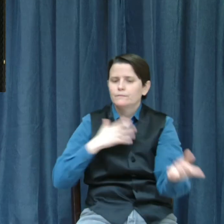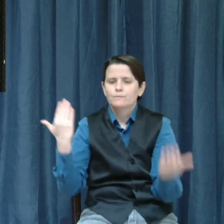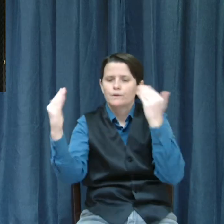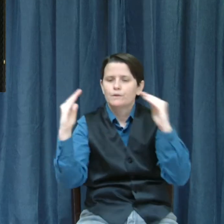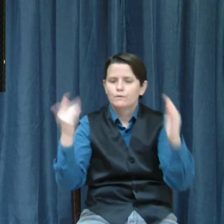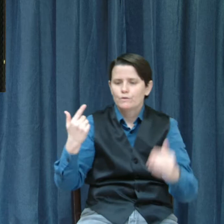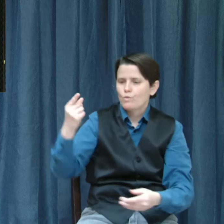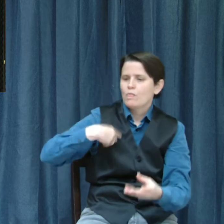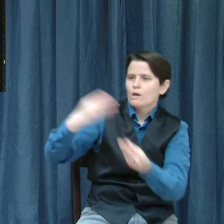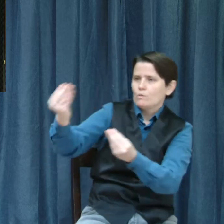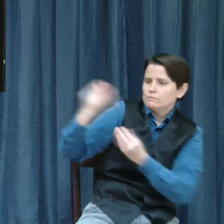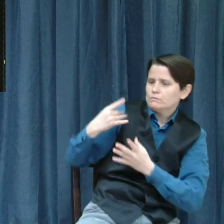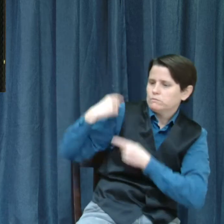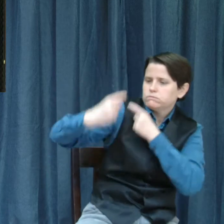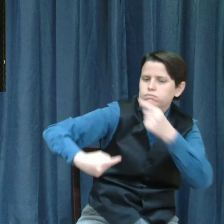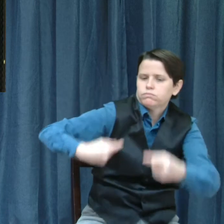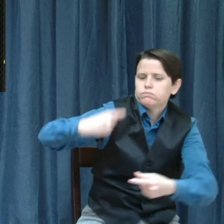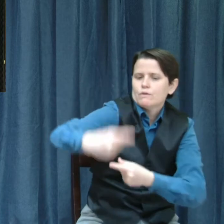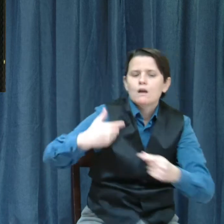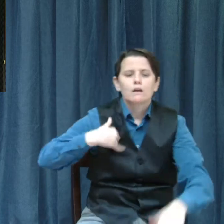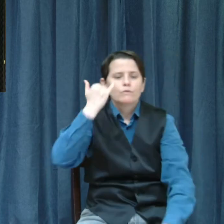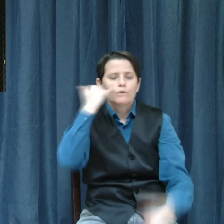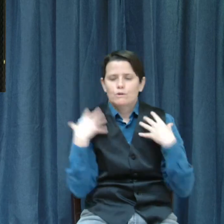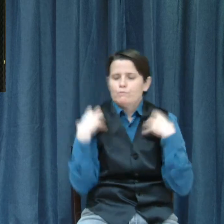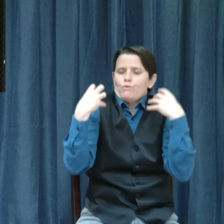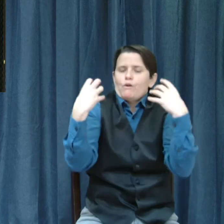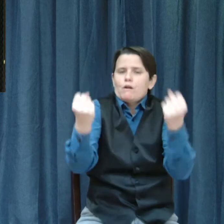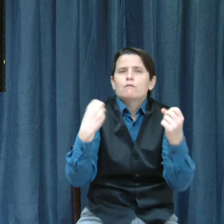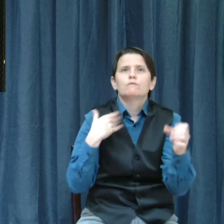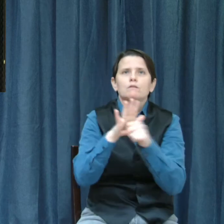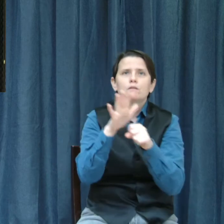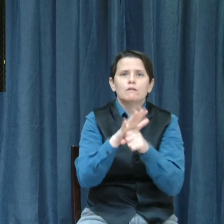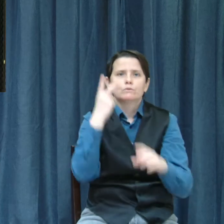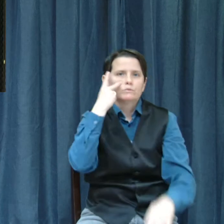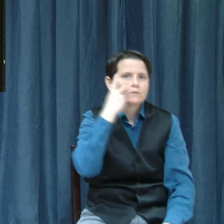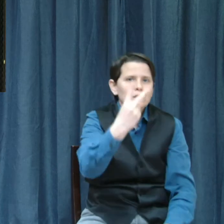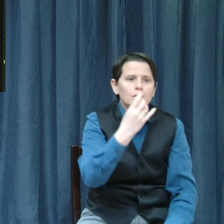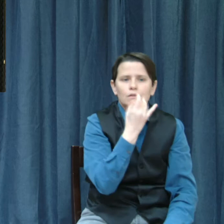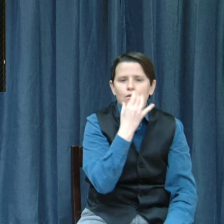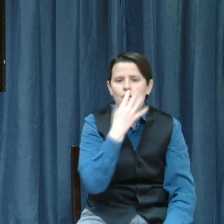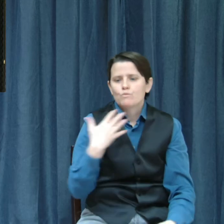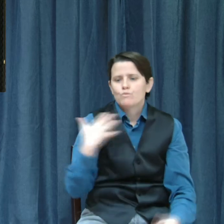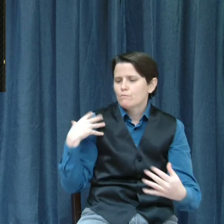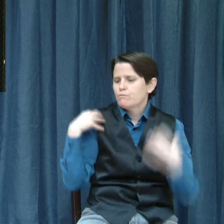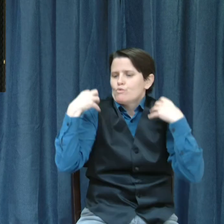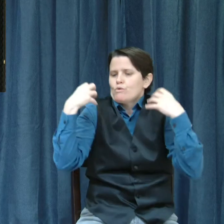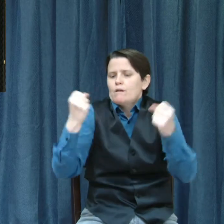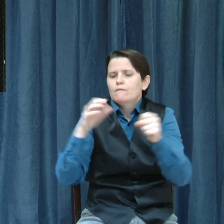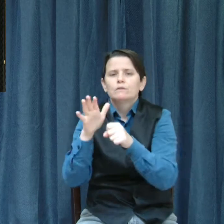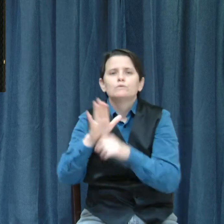to see the light, and we're brave enough to be the light, then all things